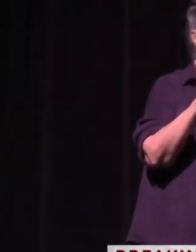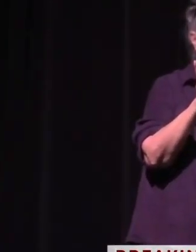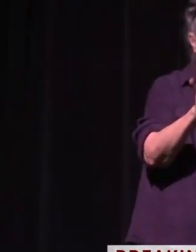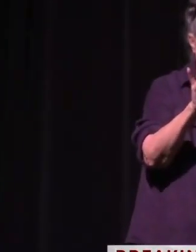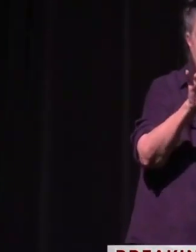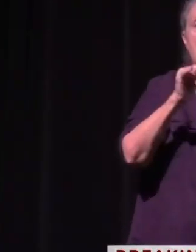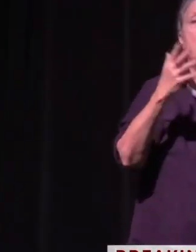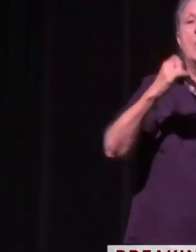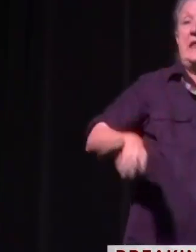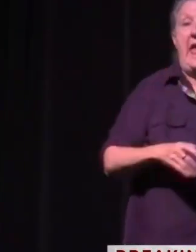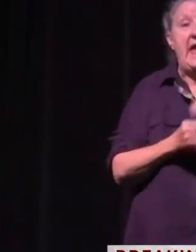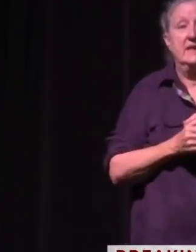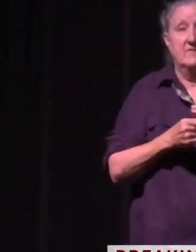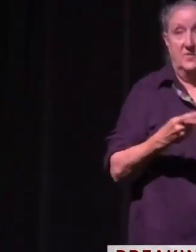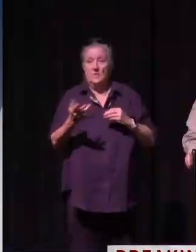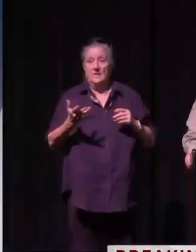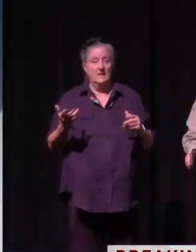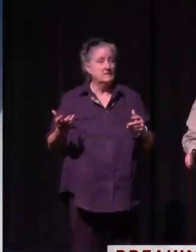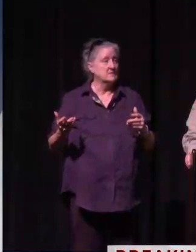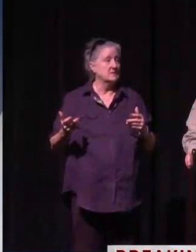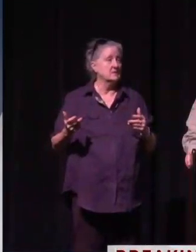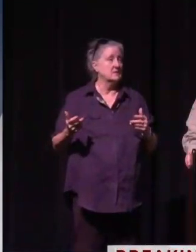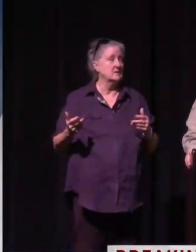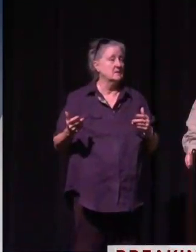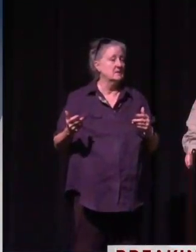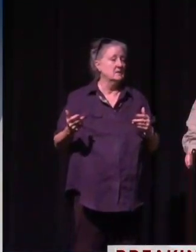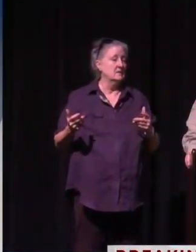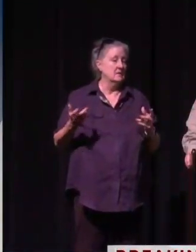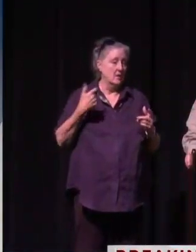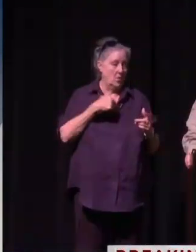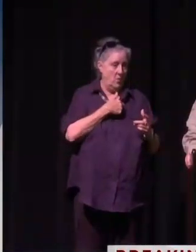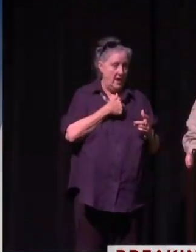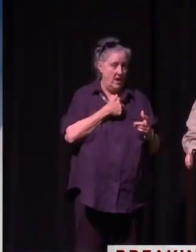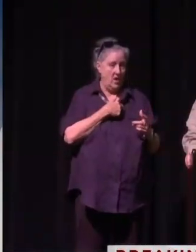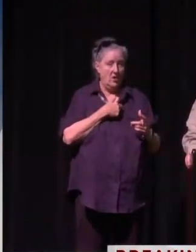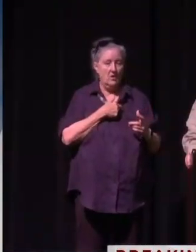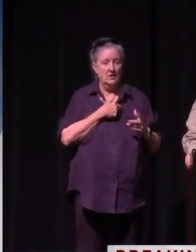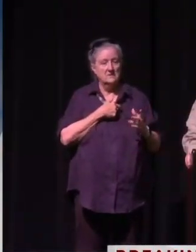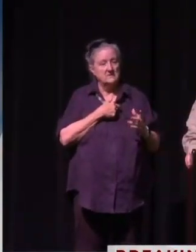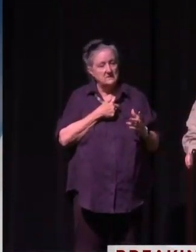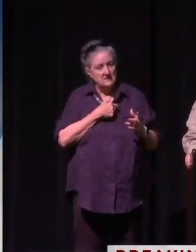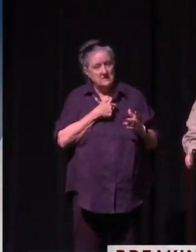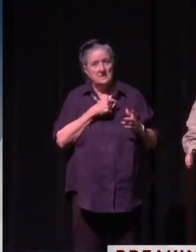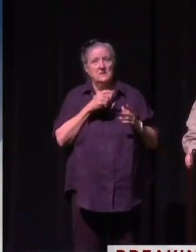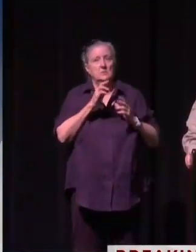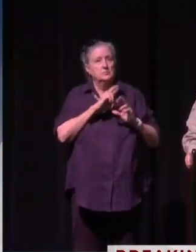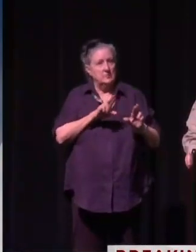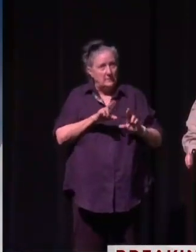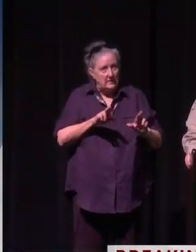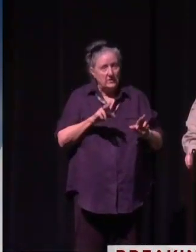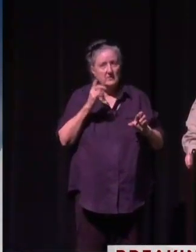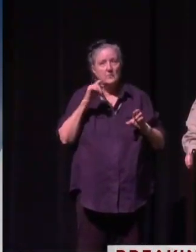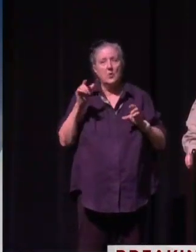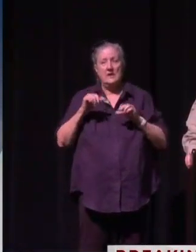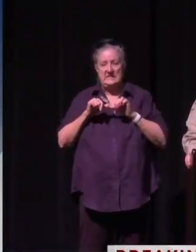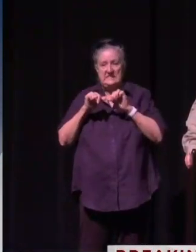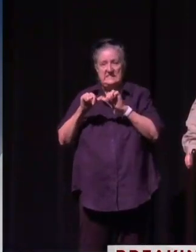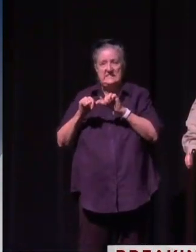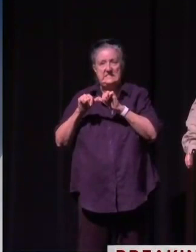I just want to add a couple of things that we are preparing for a sustained operation. We have